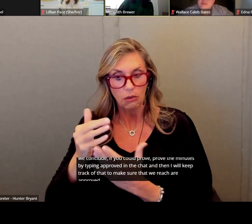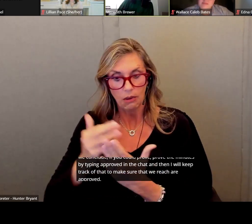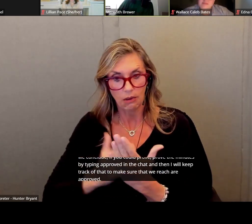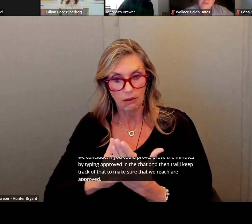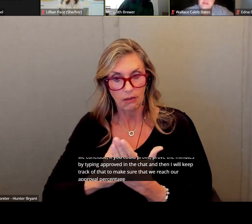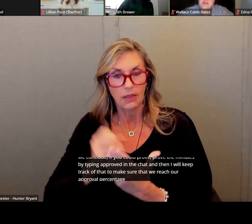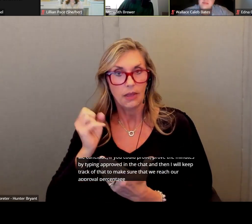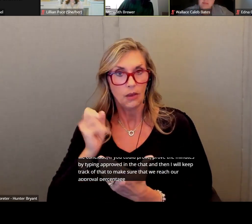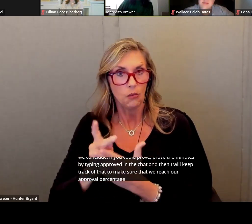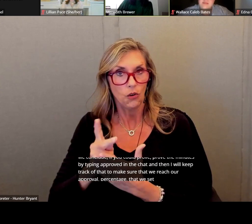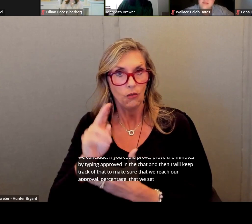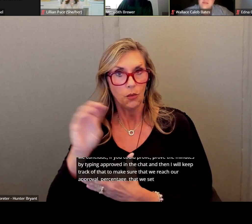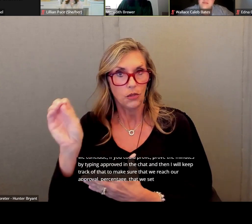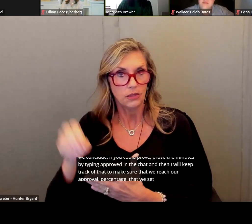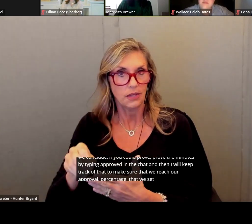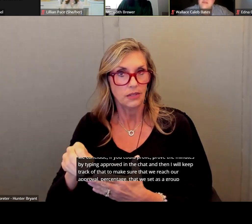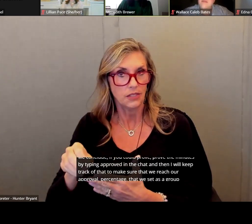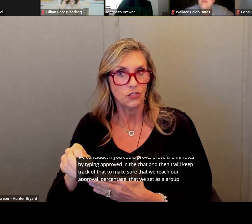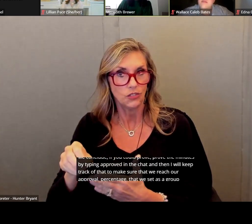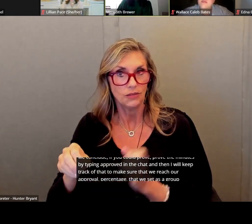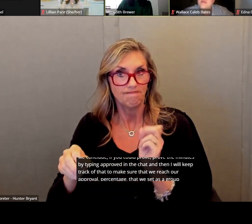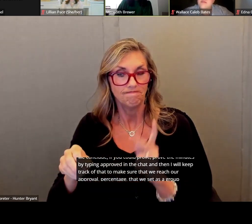that we set as a group.